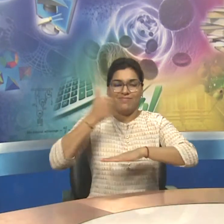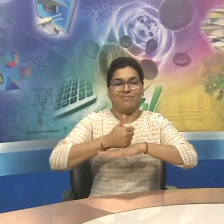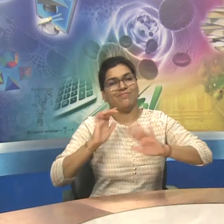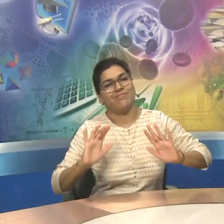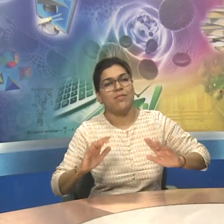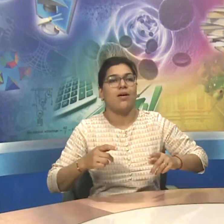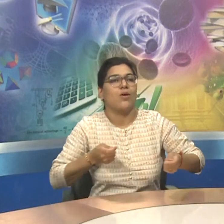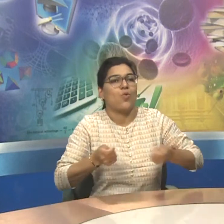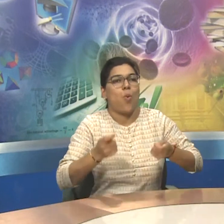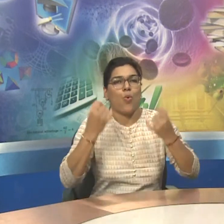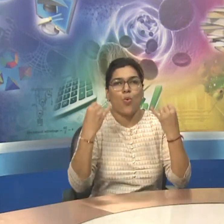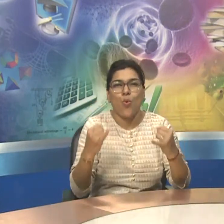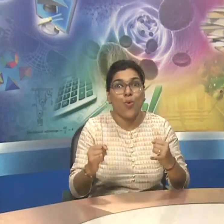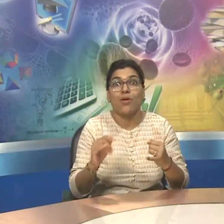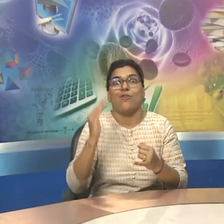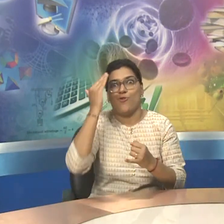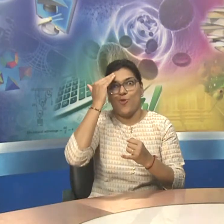Practical politics includes